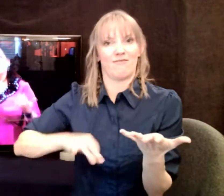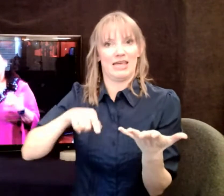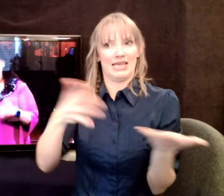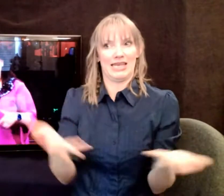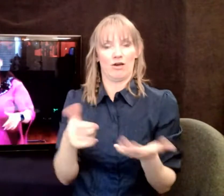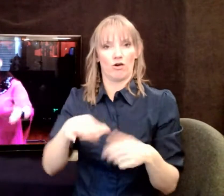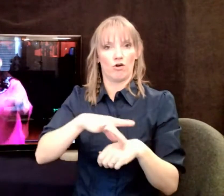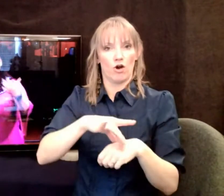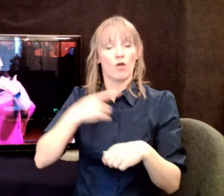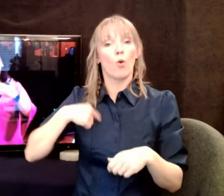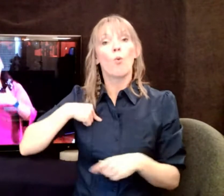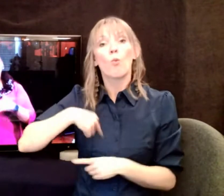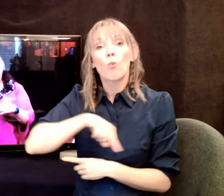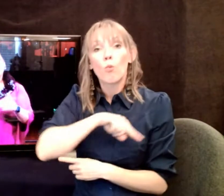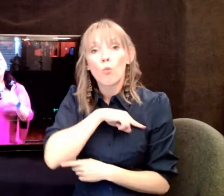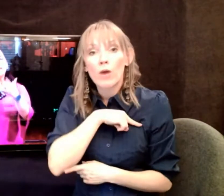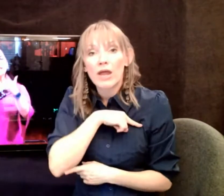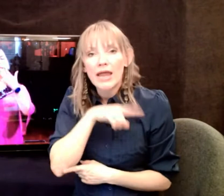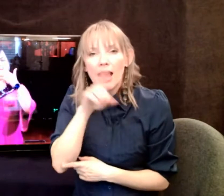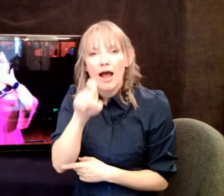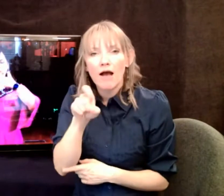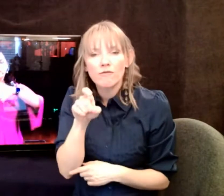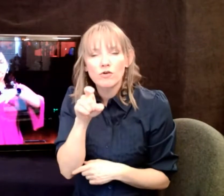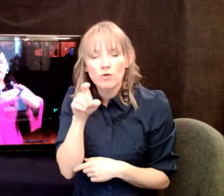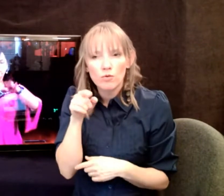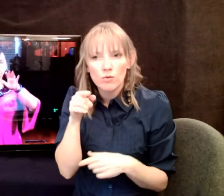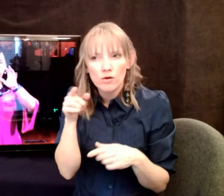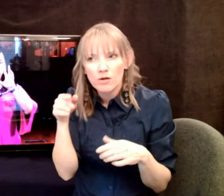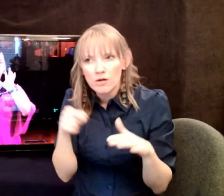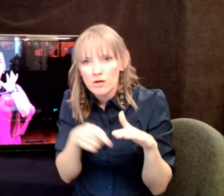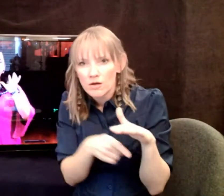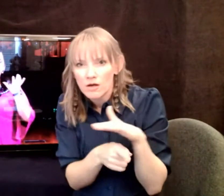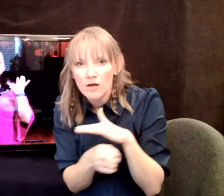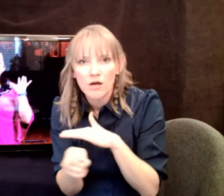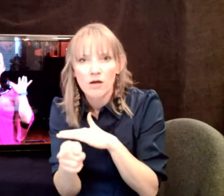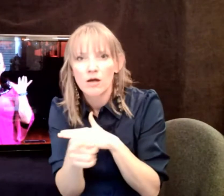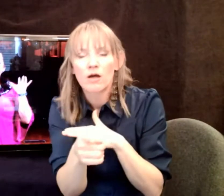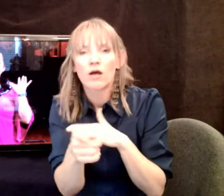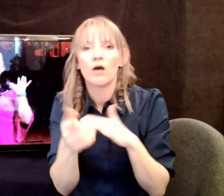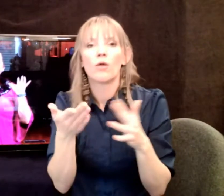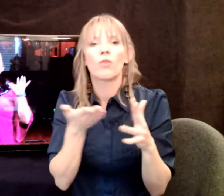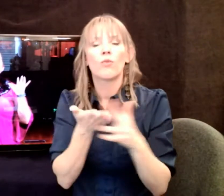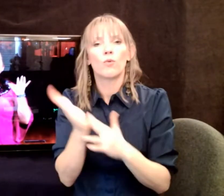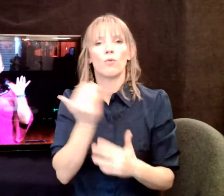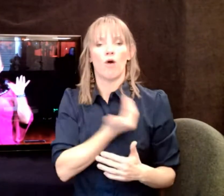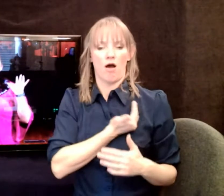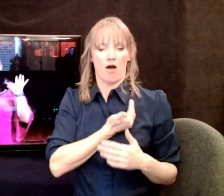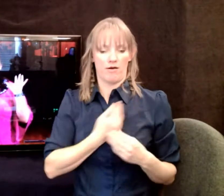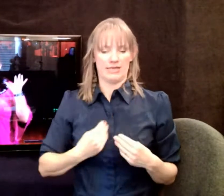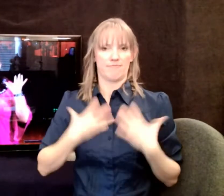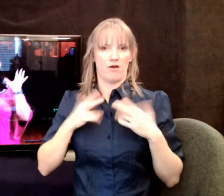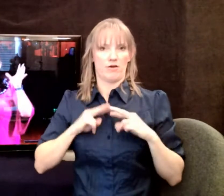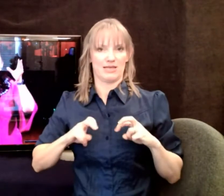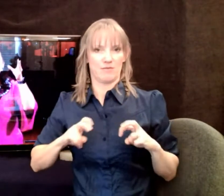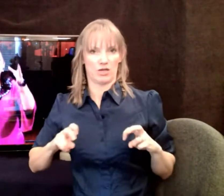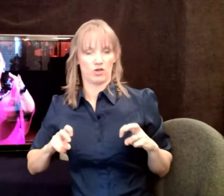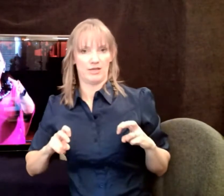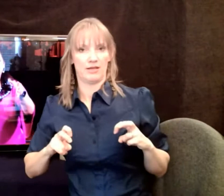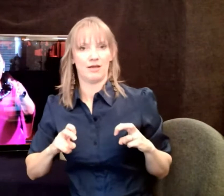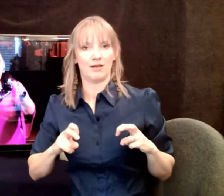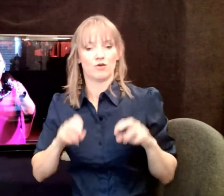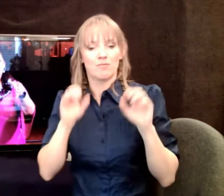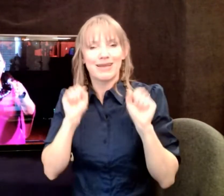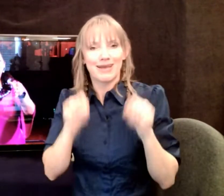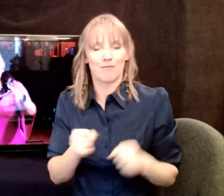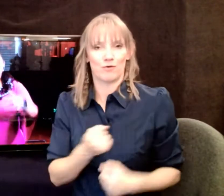And we have to find our way through inspired introspection back into those possibilities to express them